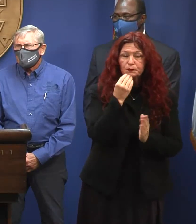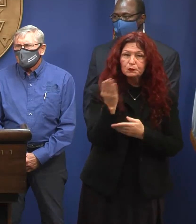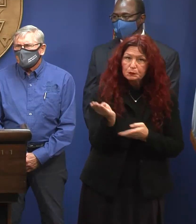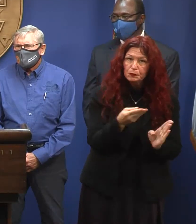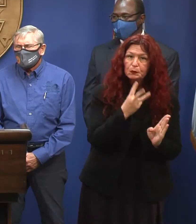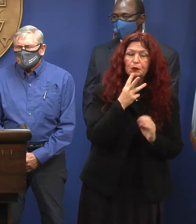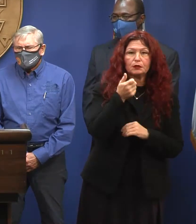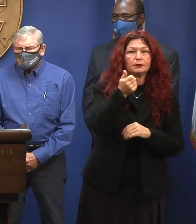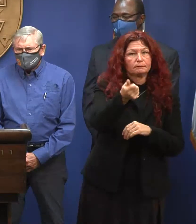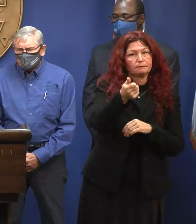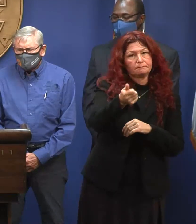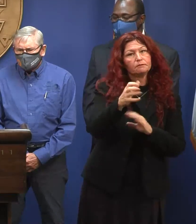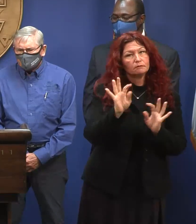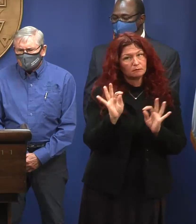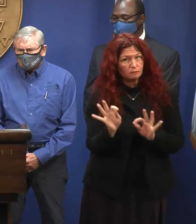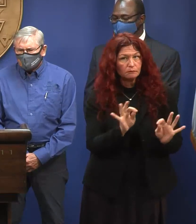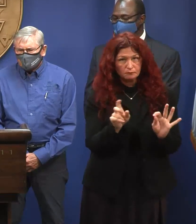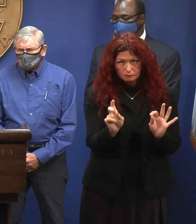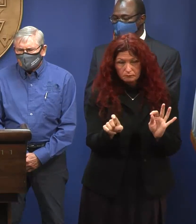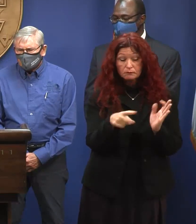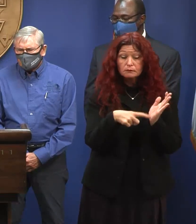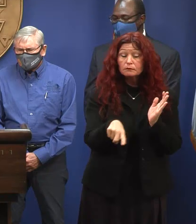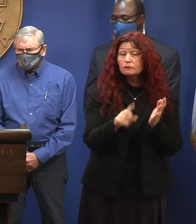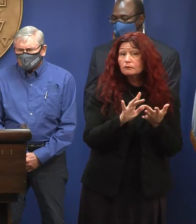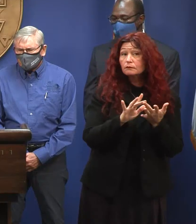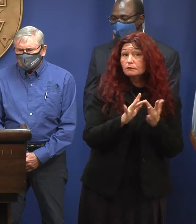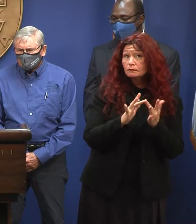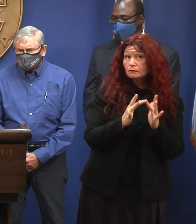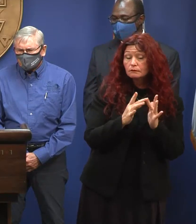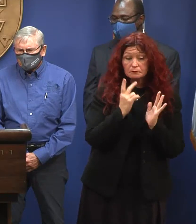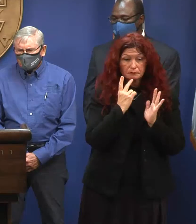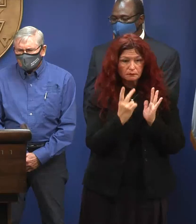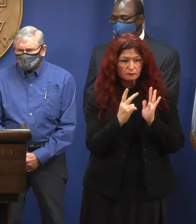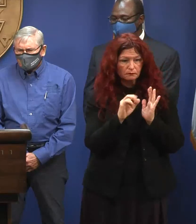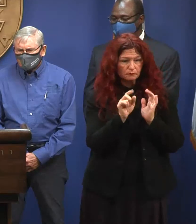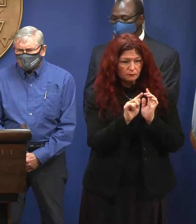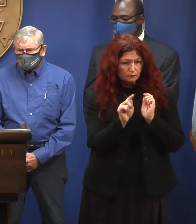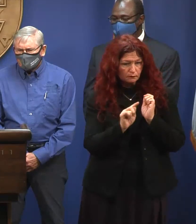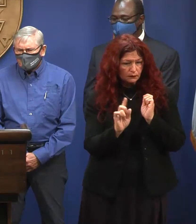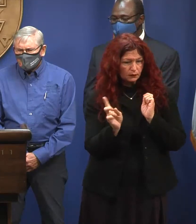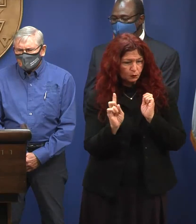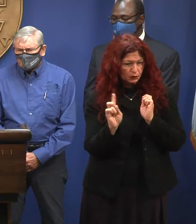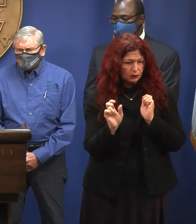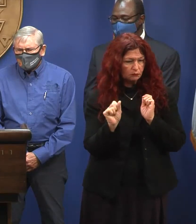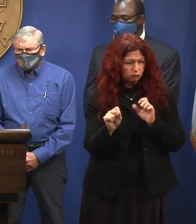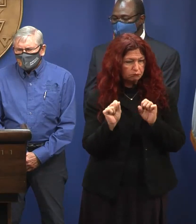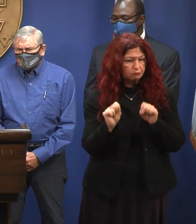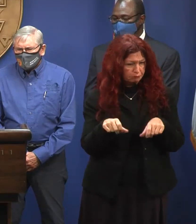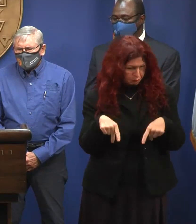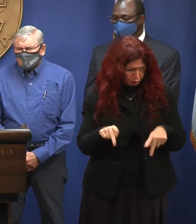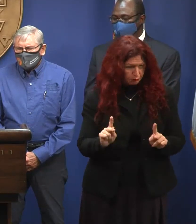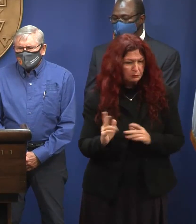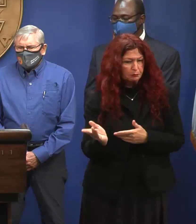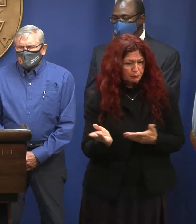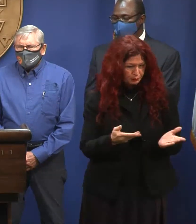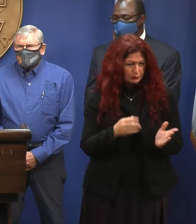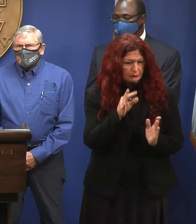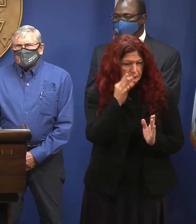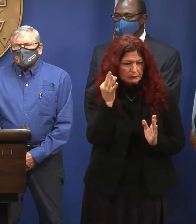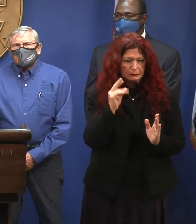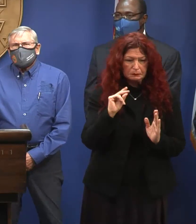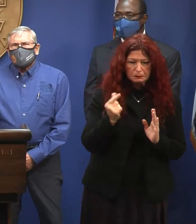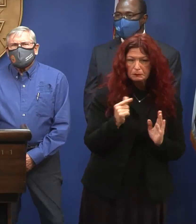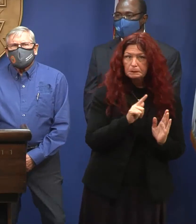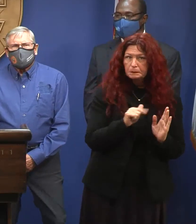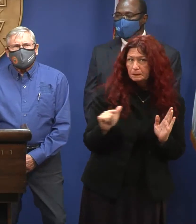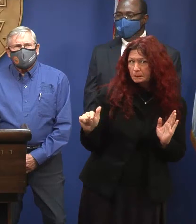check Ready Miami-Dade, the app, or our website to see which are the pet-friendly locations. COVID protections.